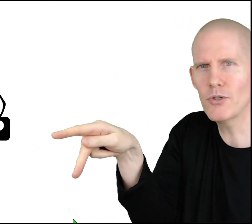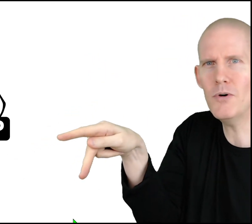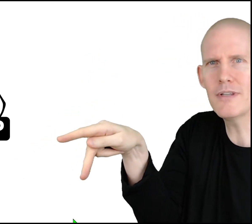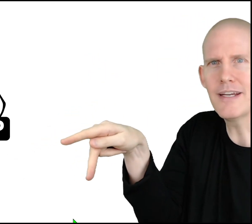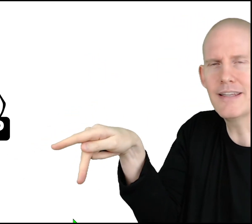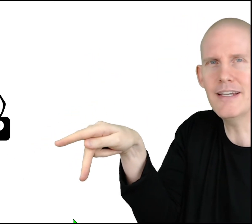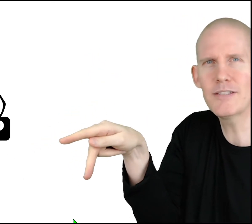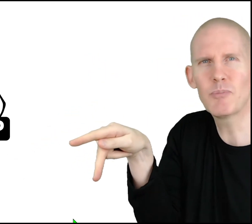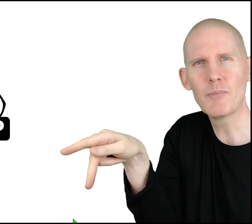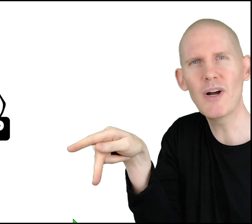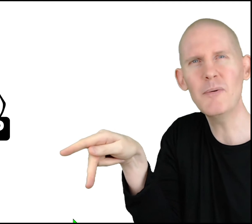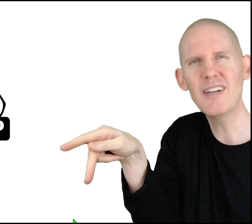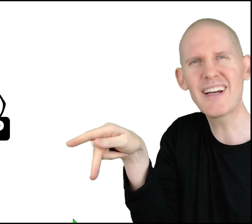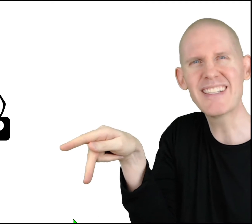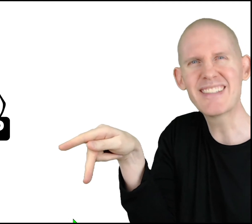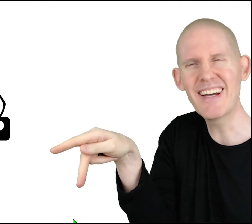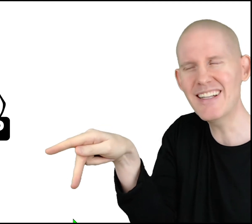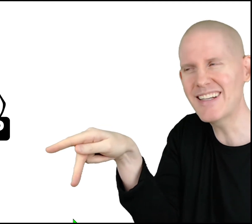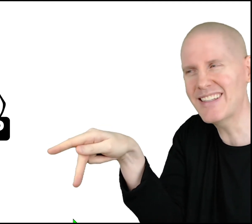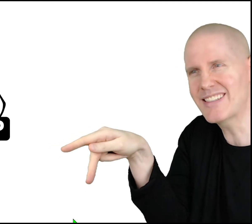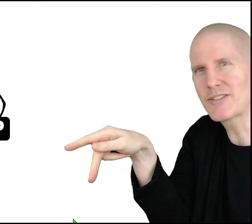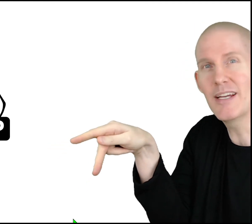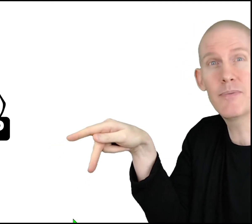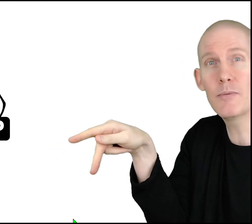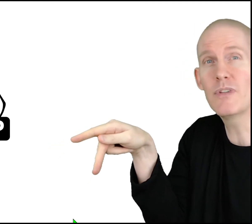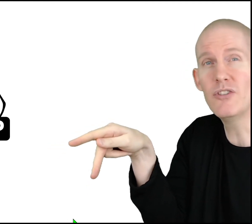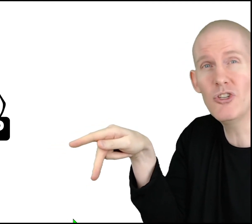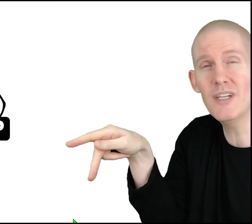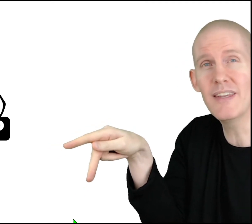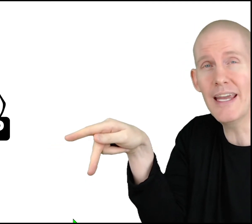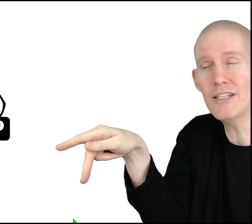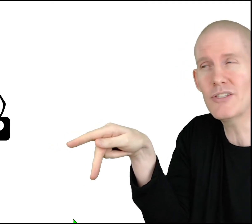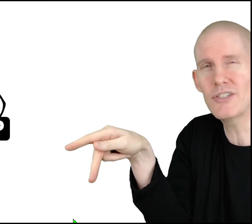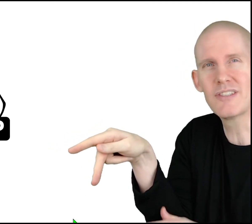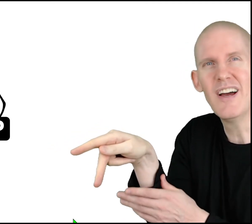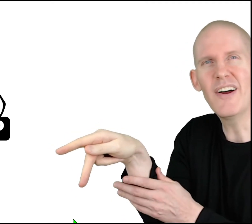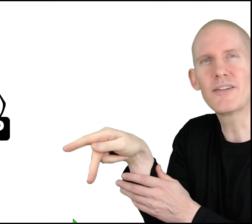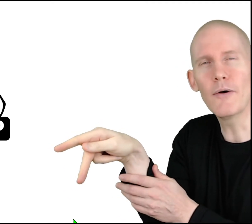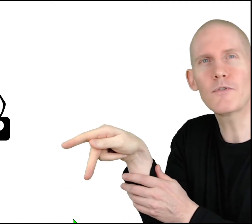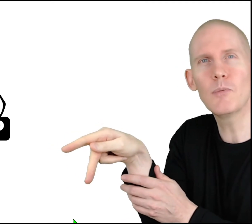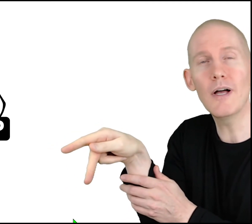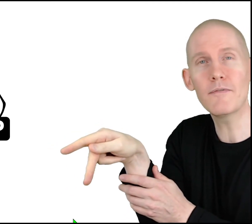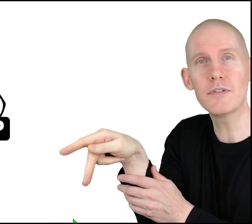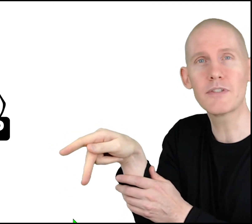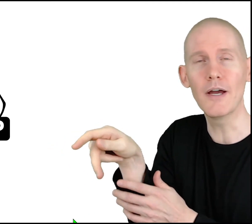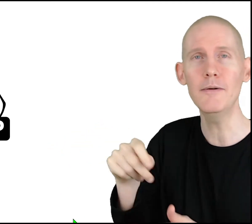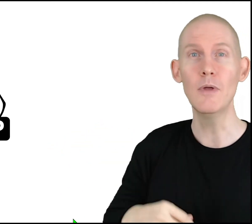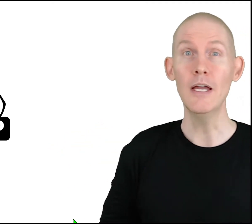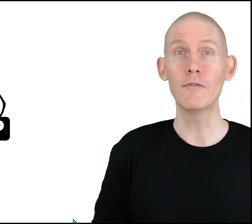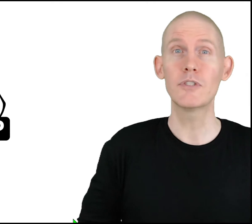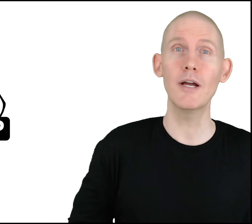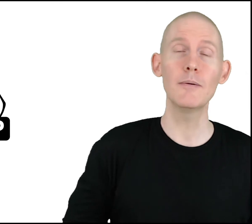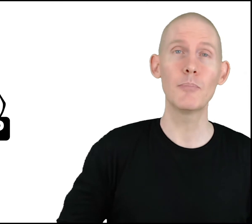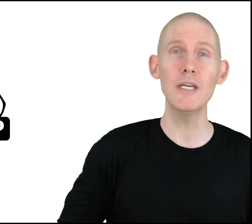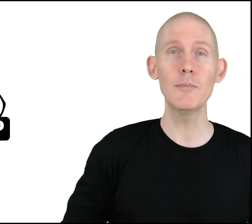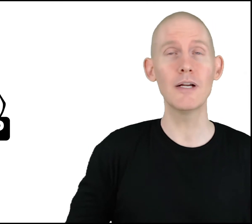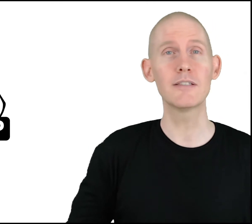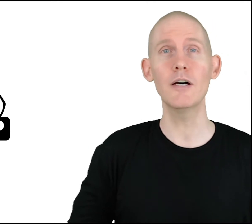it like this, but you're probably not going to sign it like this. Same thing with the G and the H. It's just uncomfortable off to the side. If you sign a P by itself,